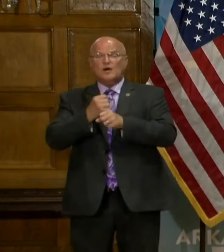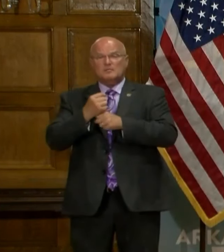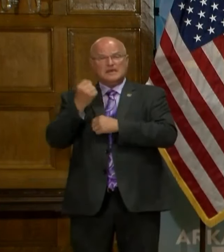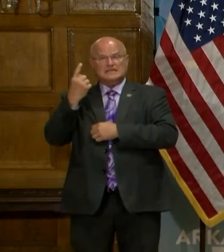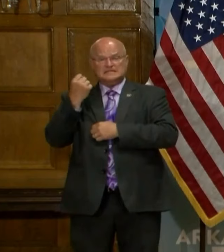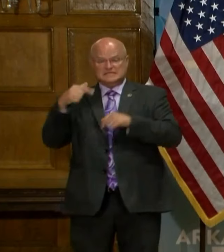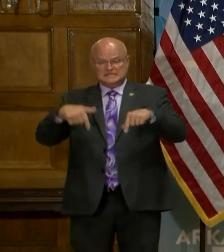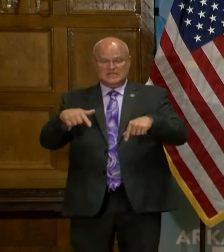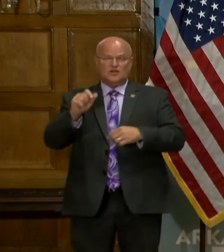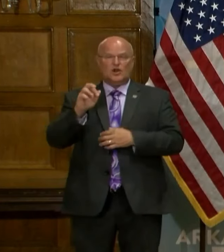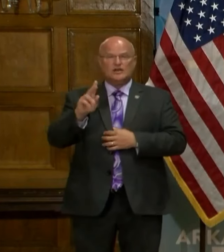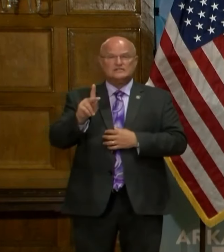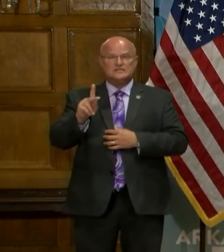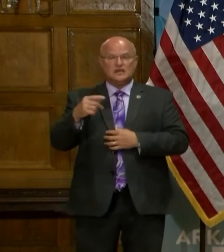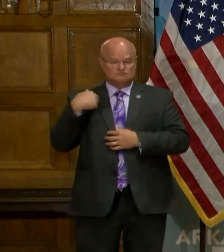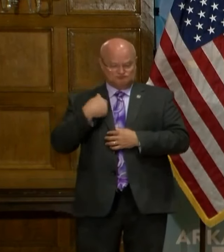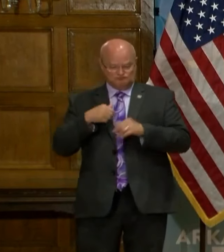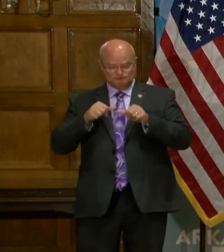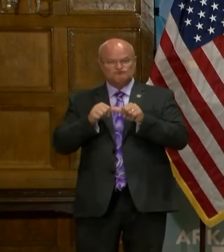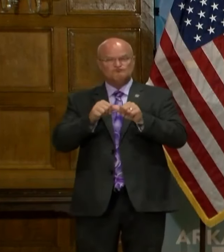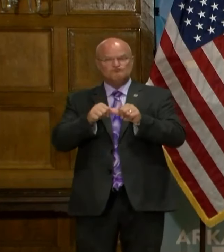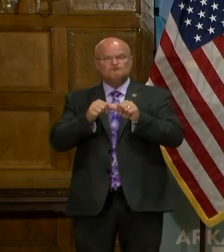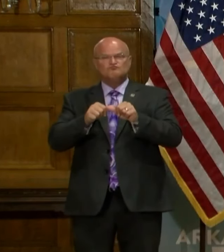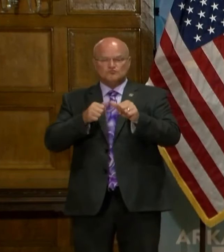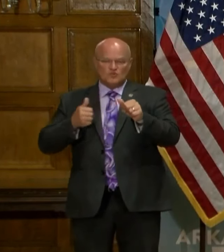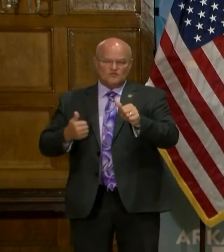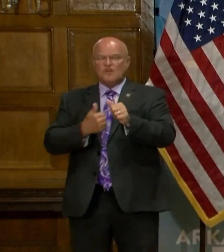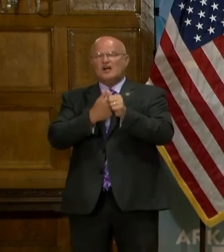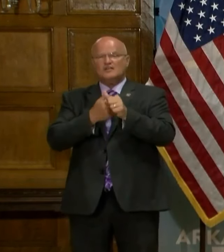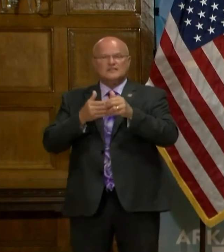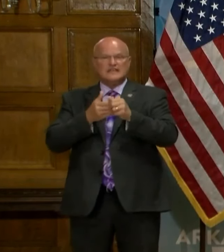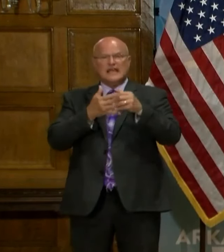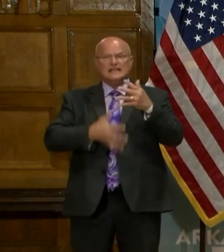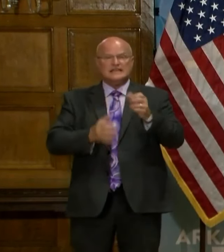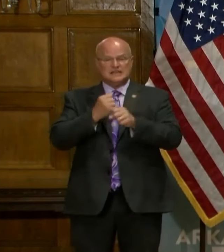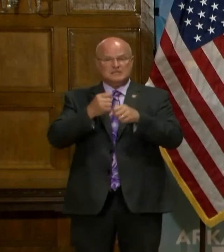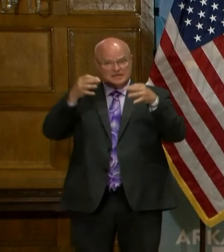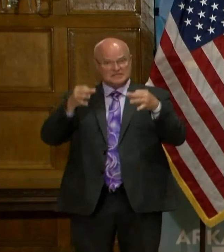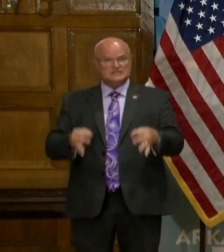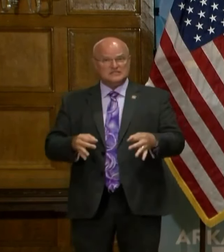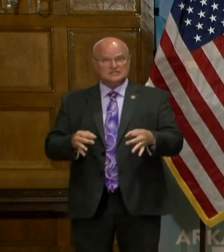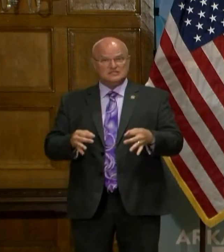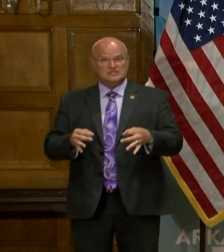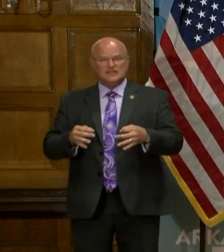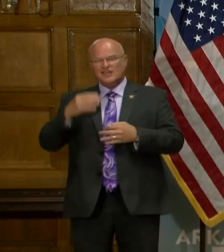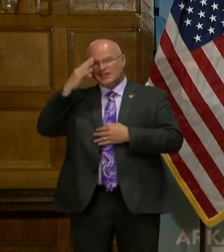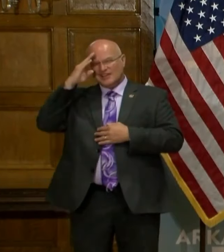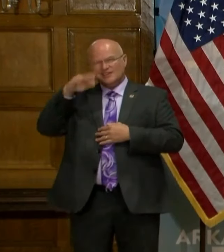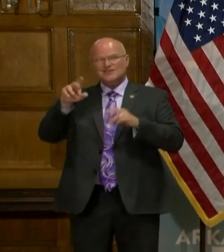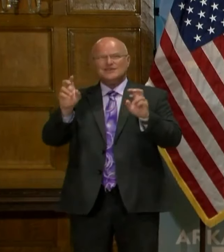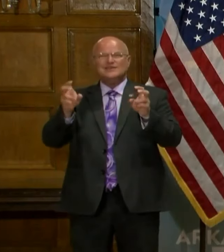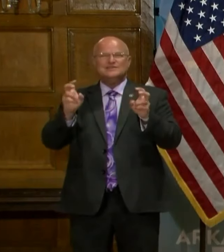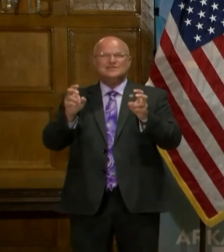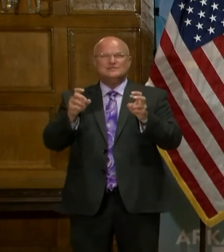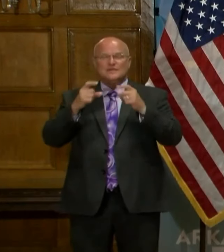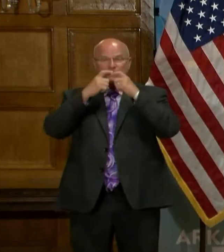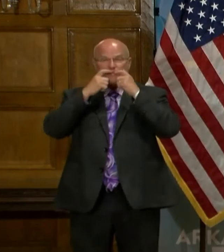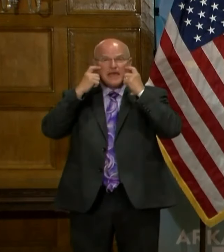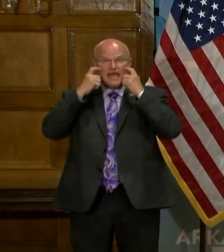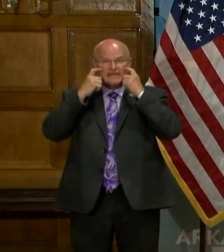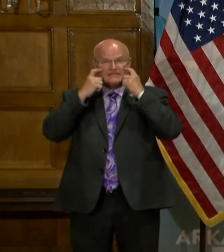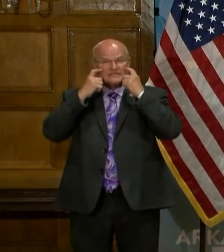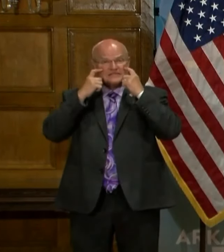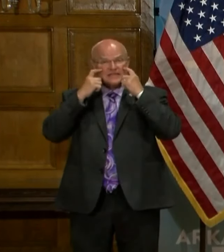sense in Arkansas. We'll continue to follow those guidance and make those judgments. In terms of the